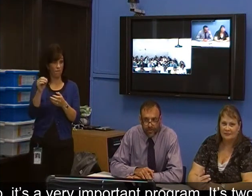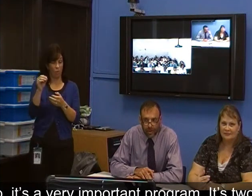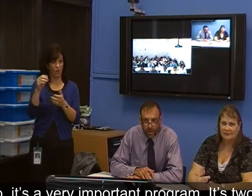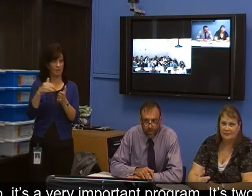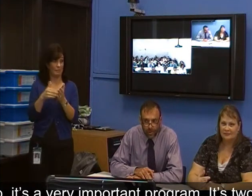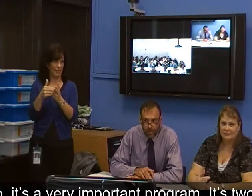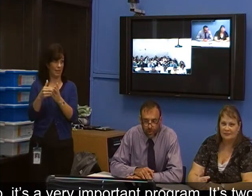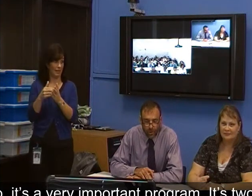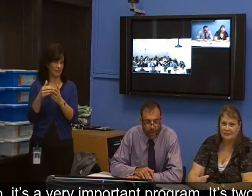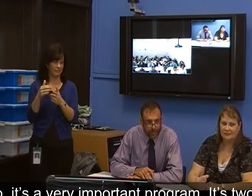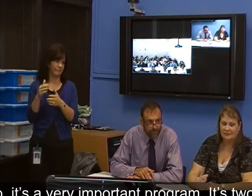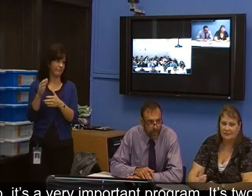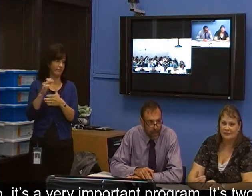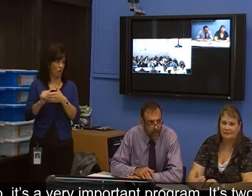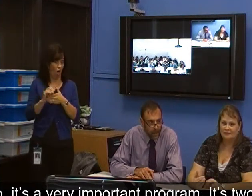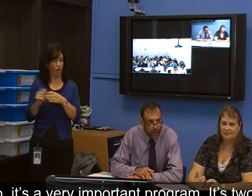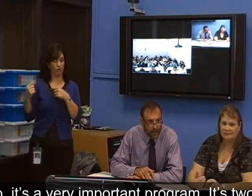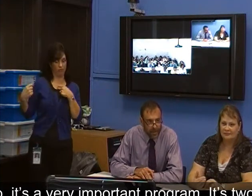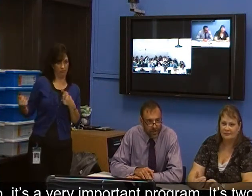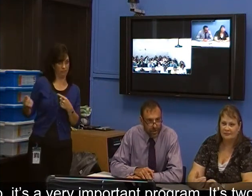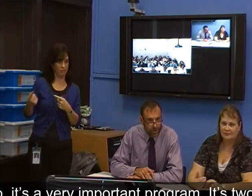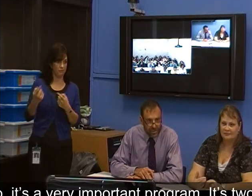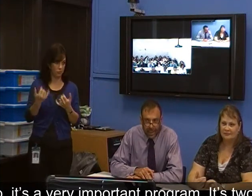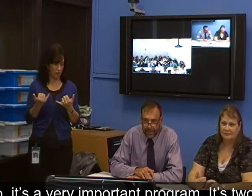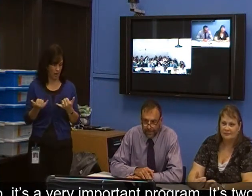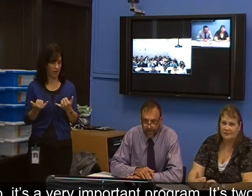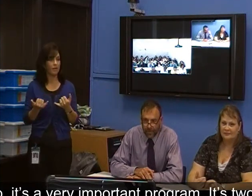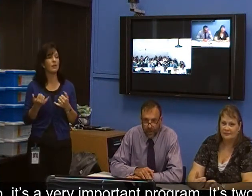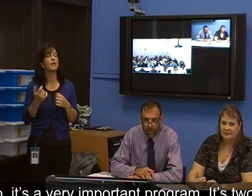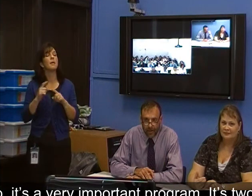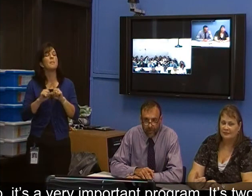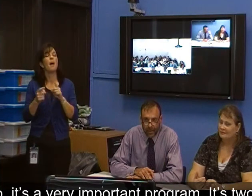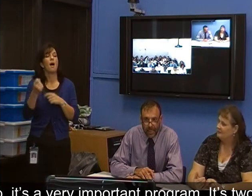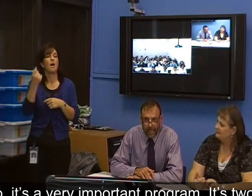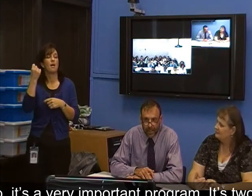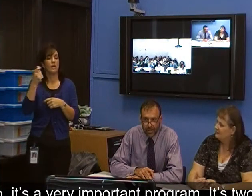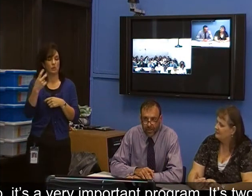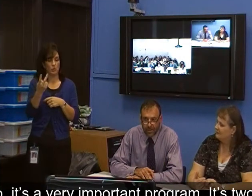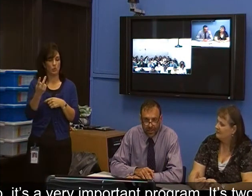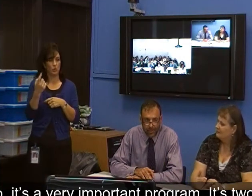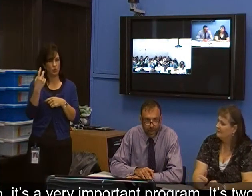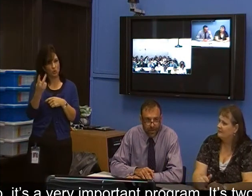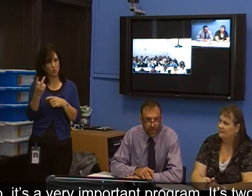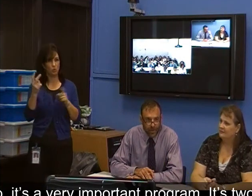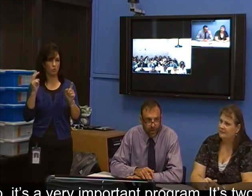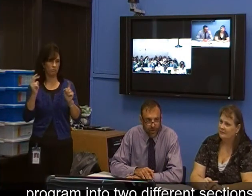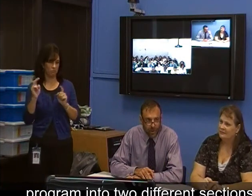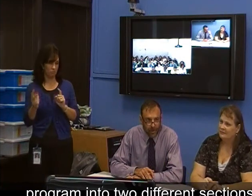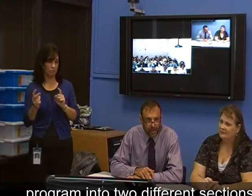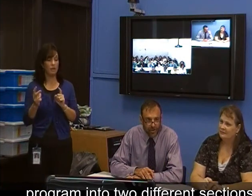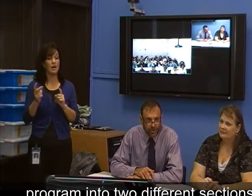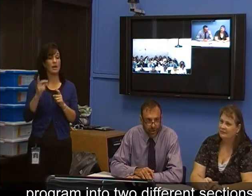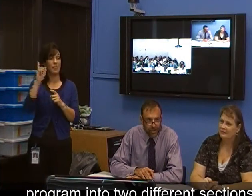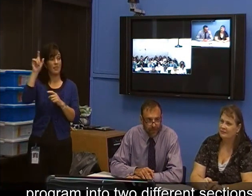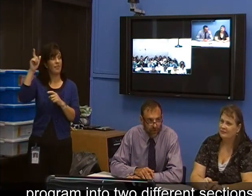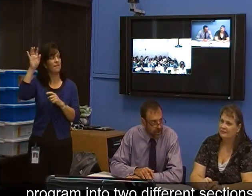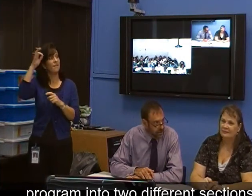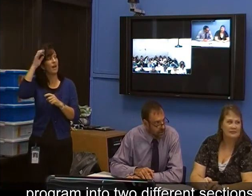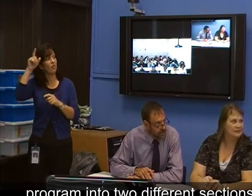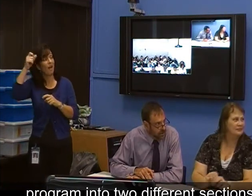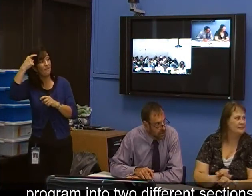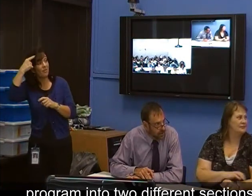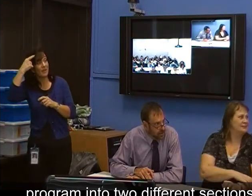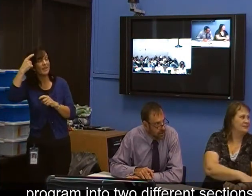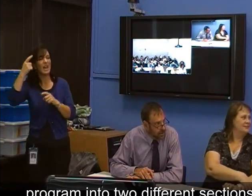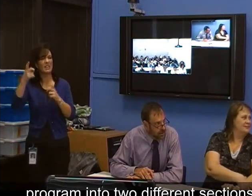So it's a very important program. It's two-sided. The federal government has separated this program into two